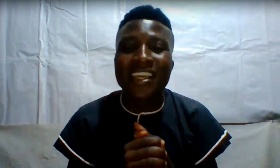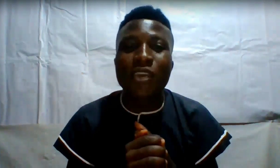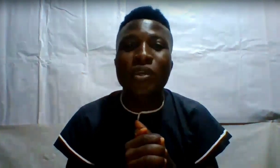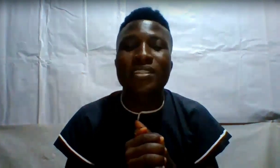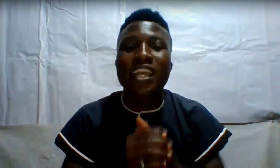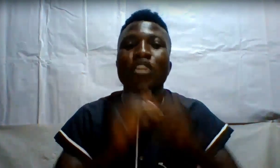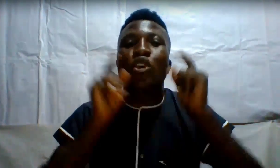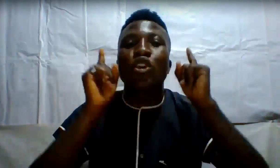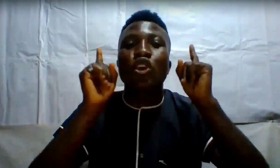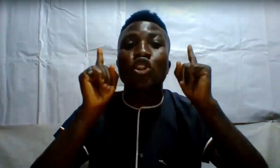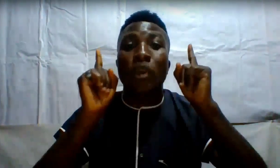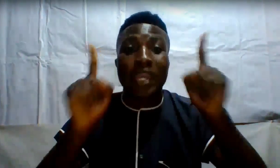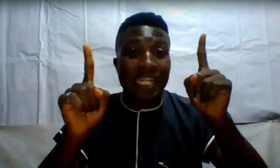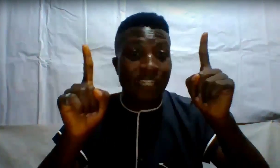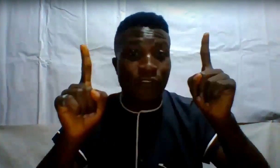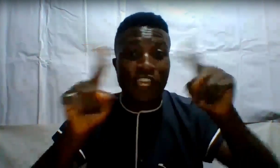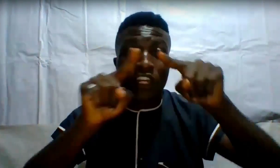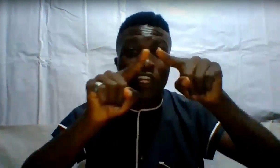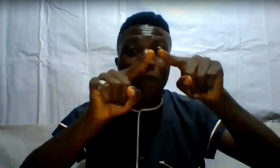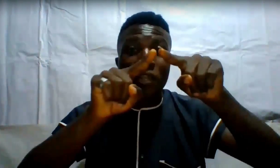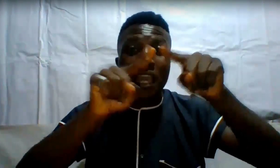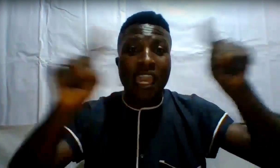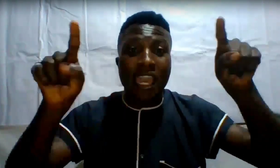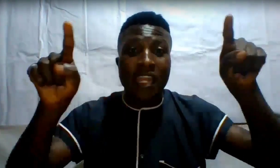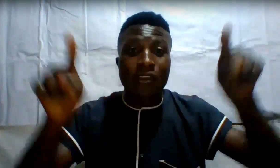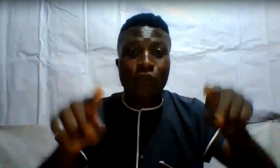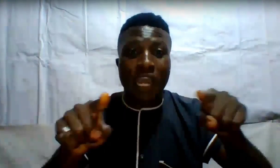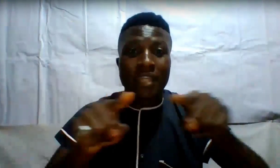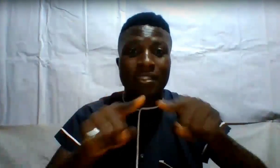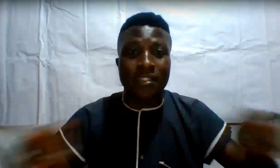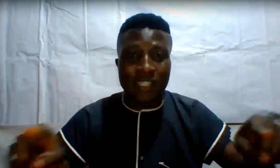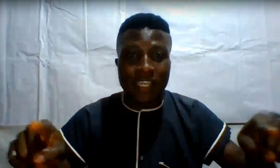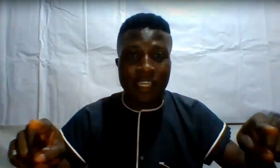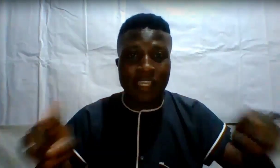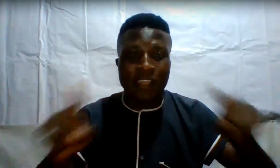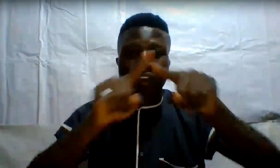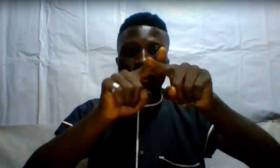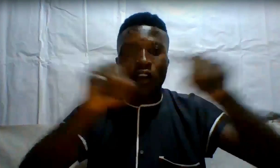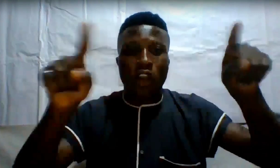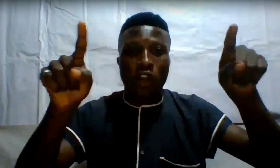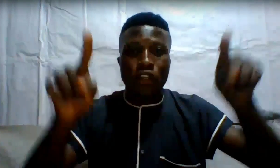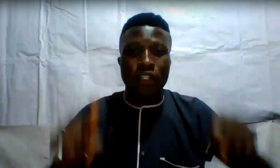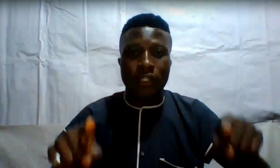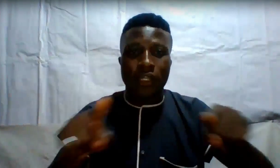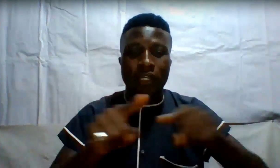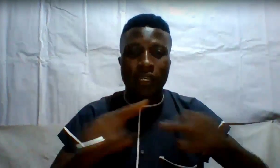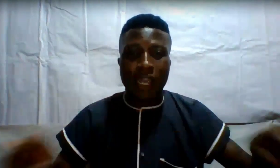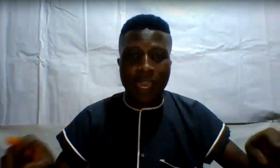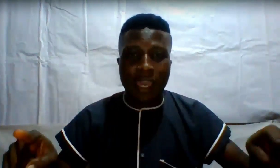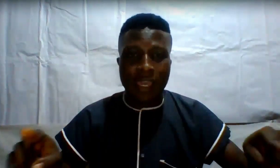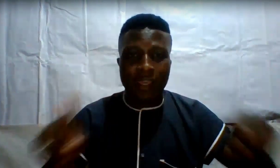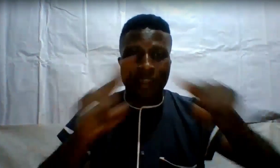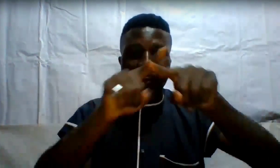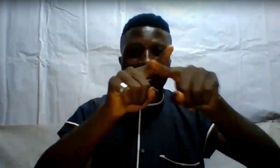Z on the air. On the air. Thank you so much,